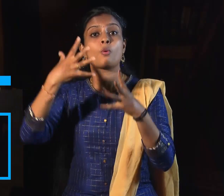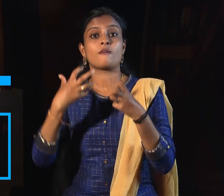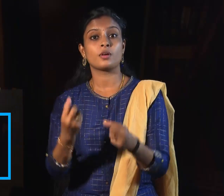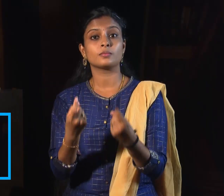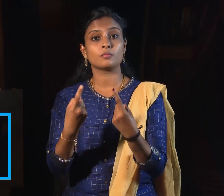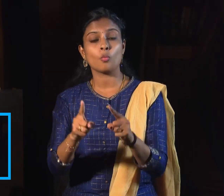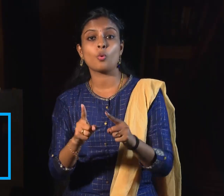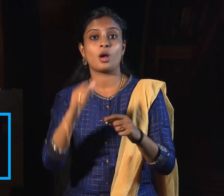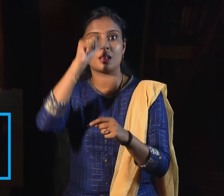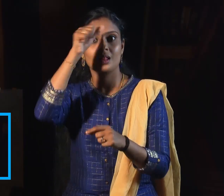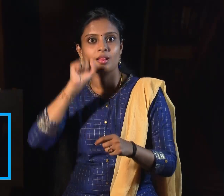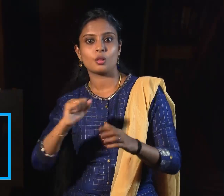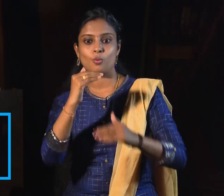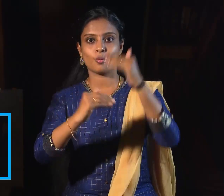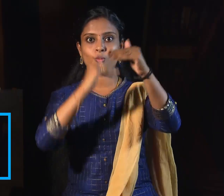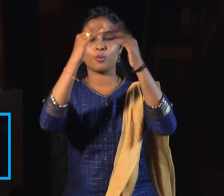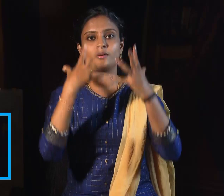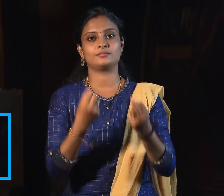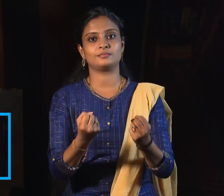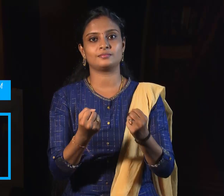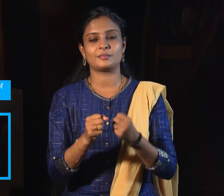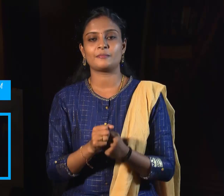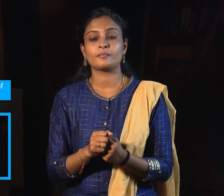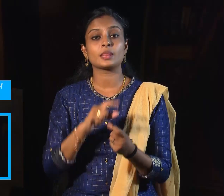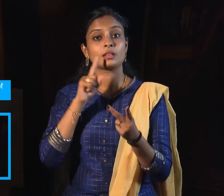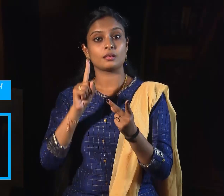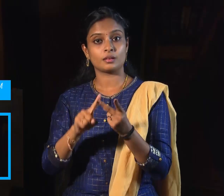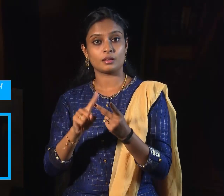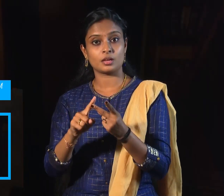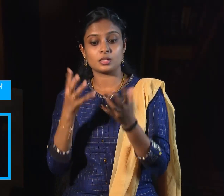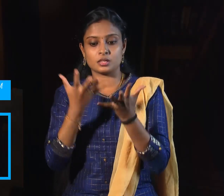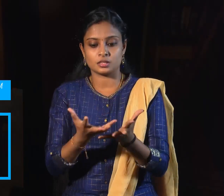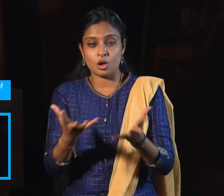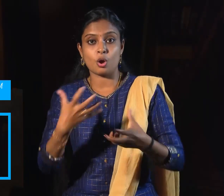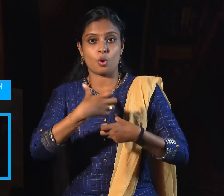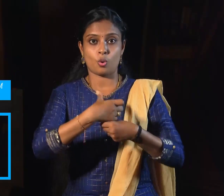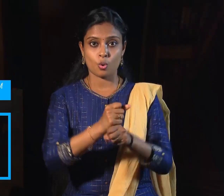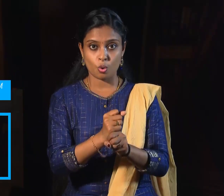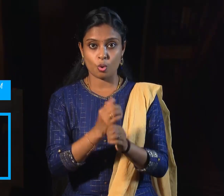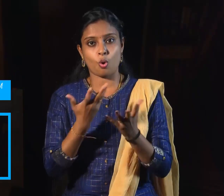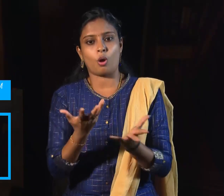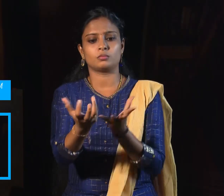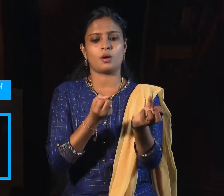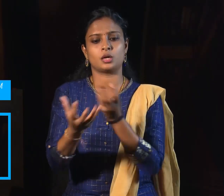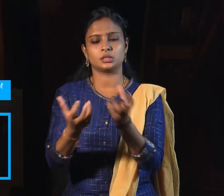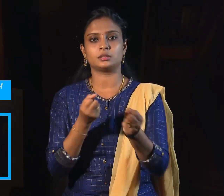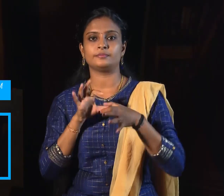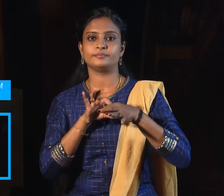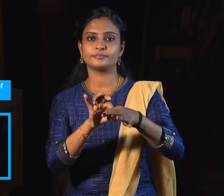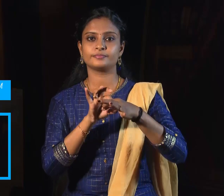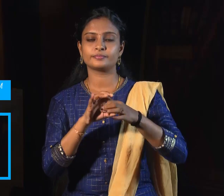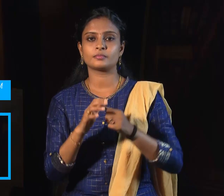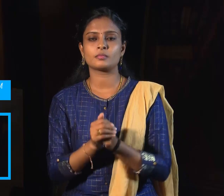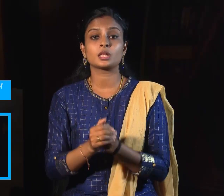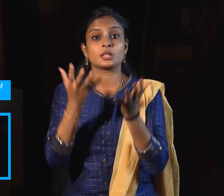to growth of the economy. Second, production or purchase of goods and services. Goods and services